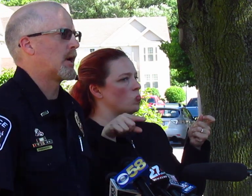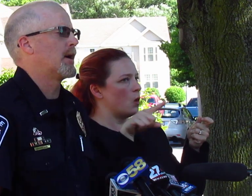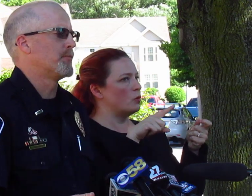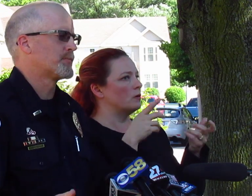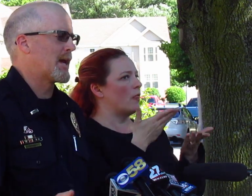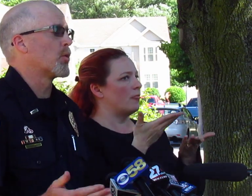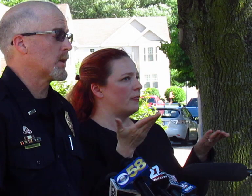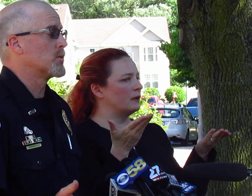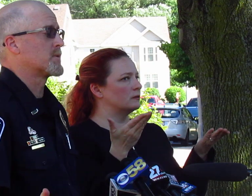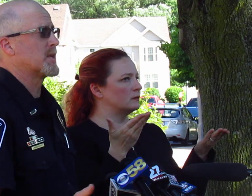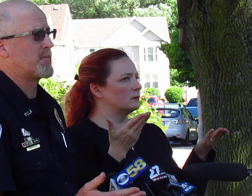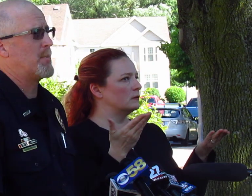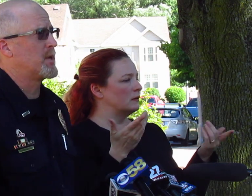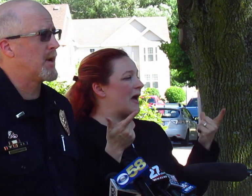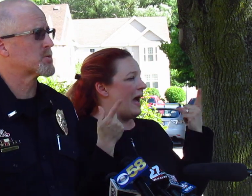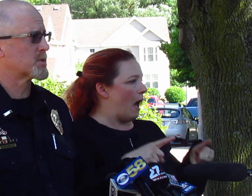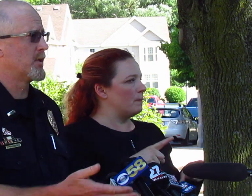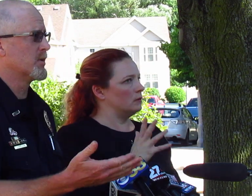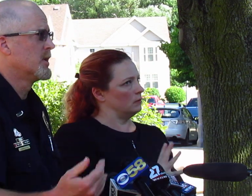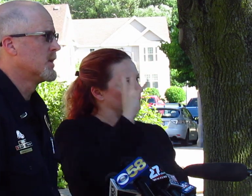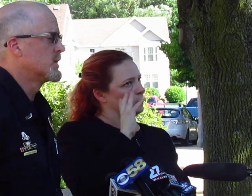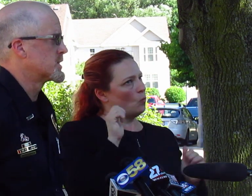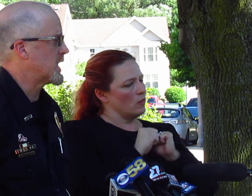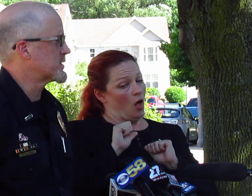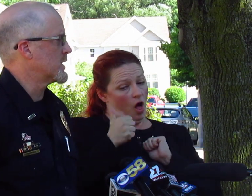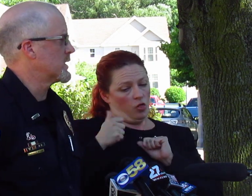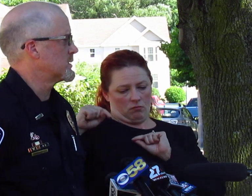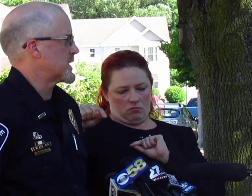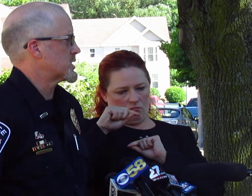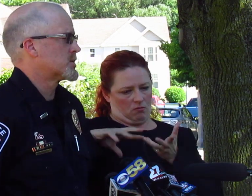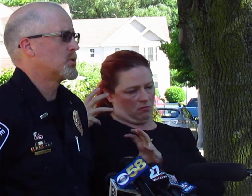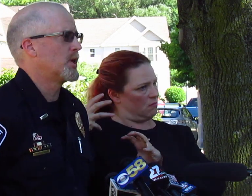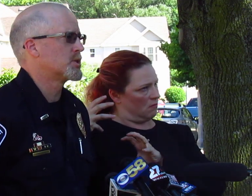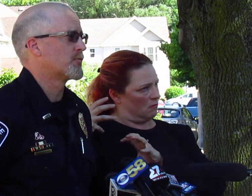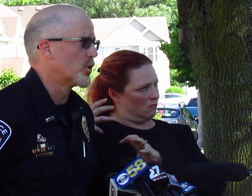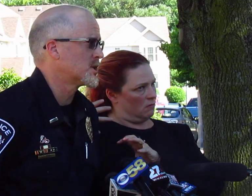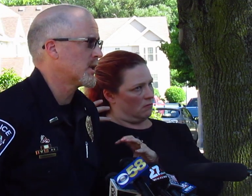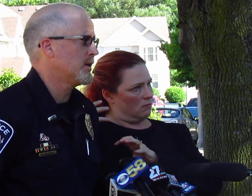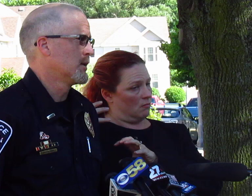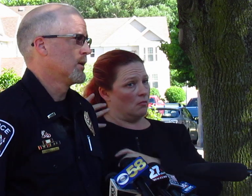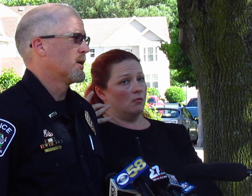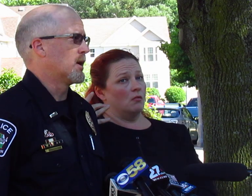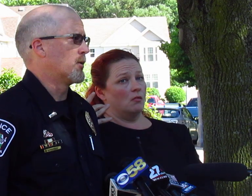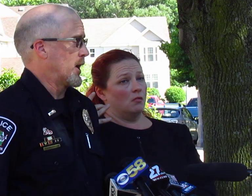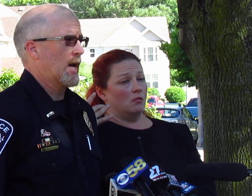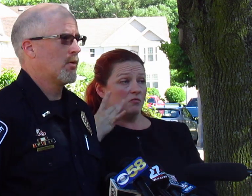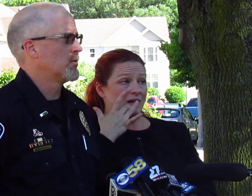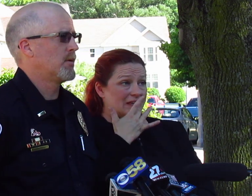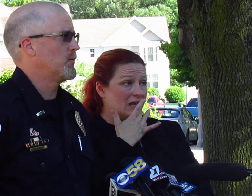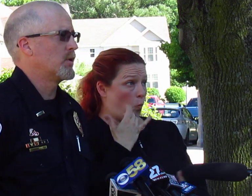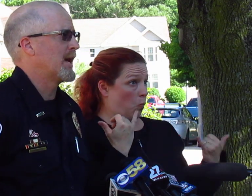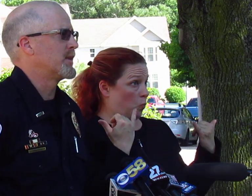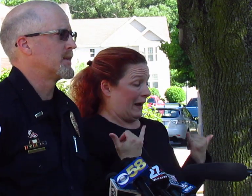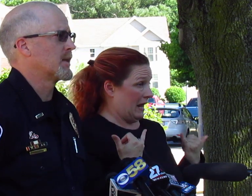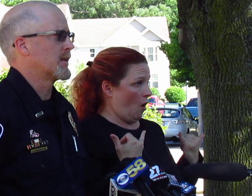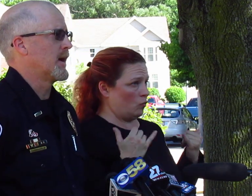have, anecdotally, those are things that have happened in the past with some other disaster situations. Fortunately, right now,